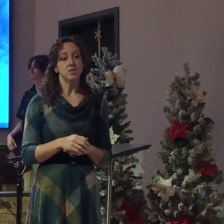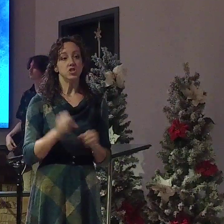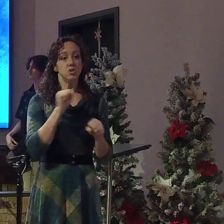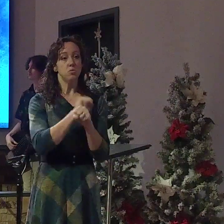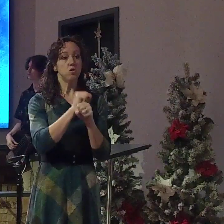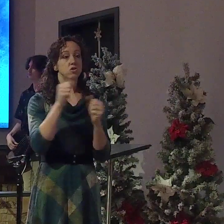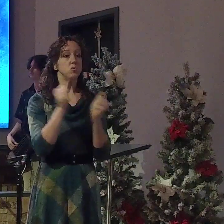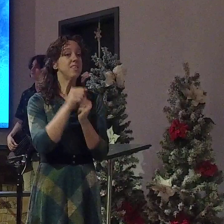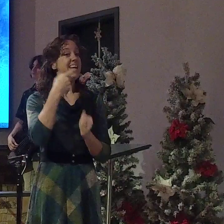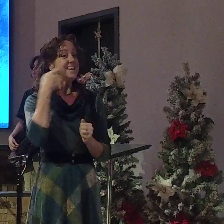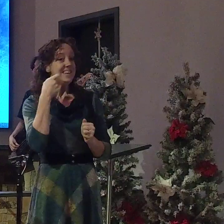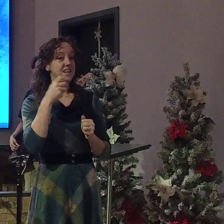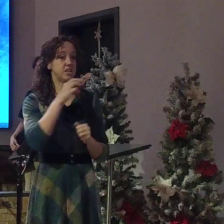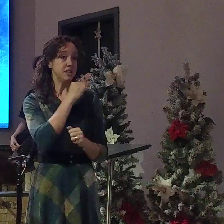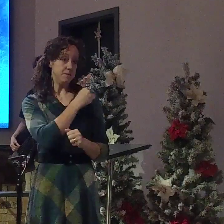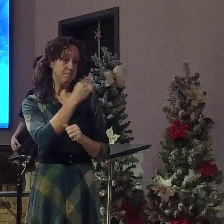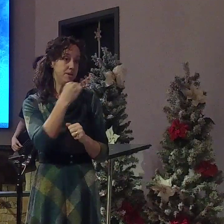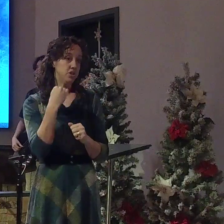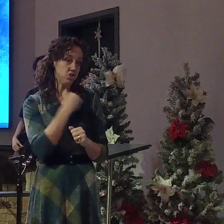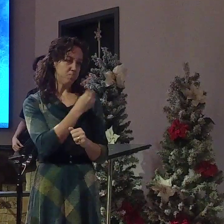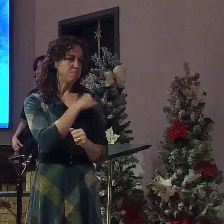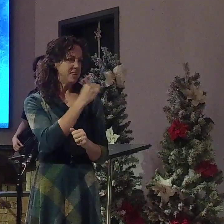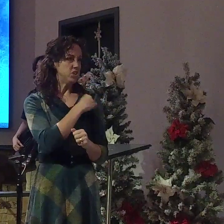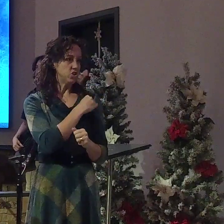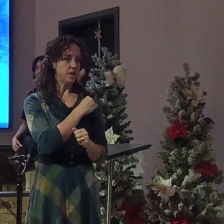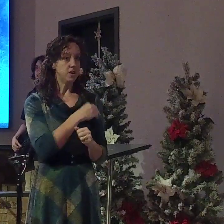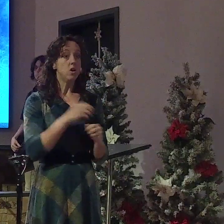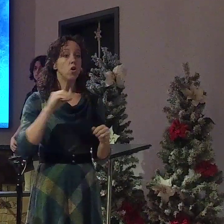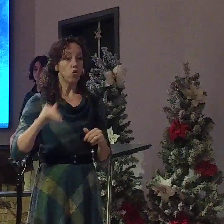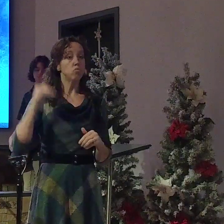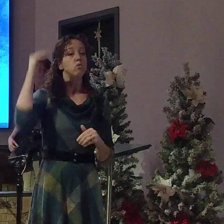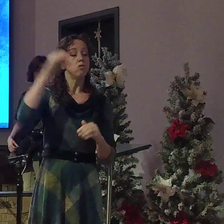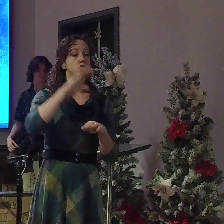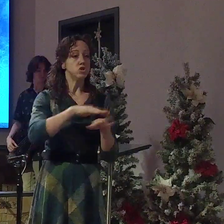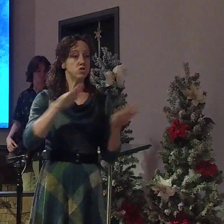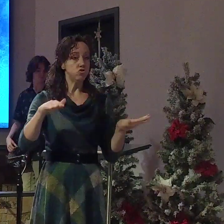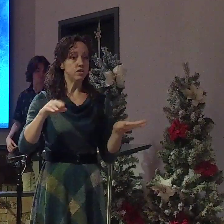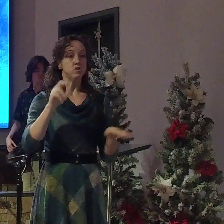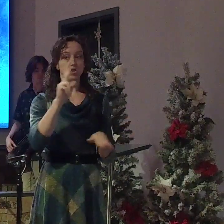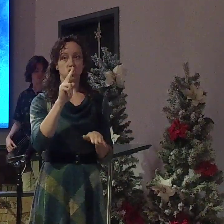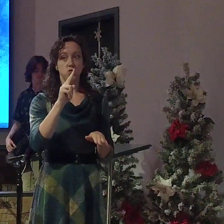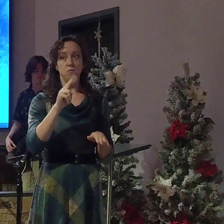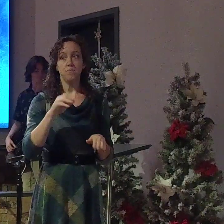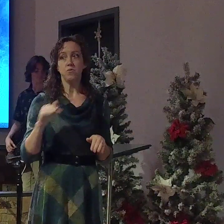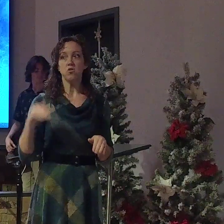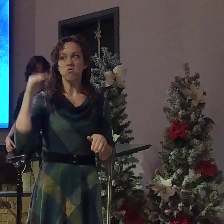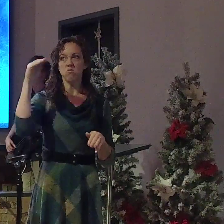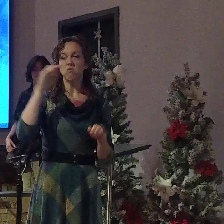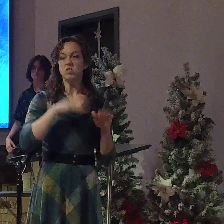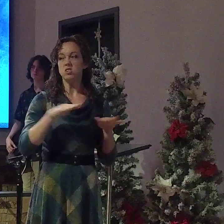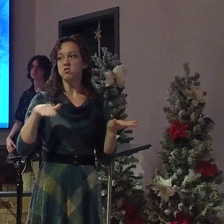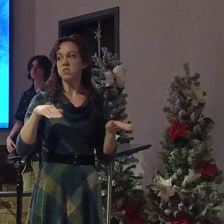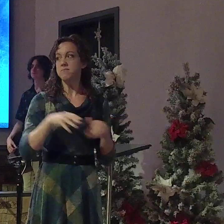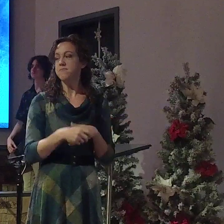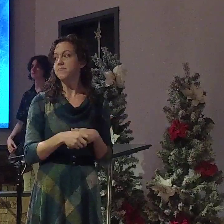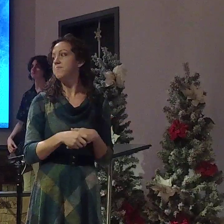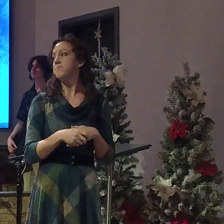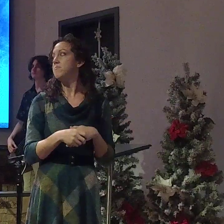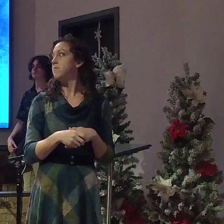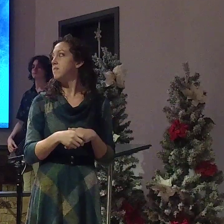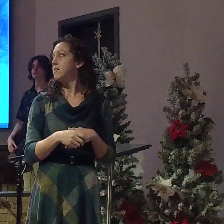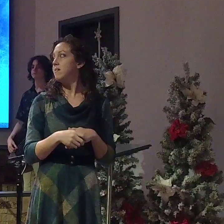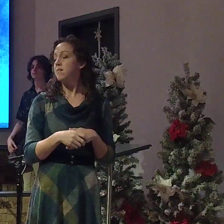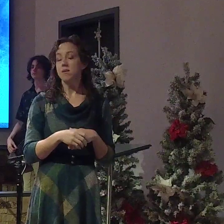that goes on here, all of that. There, we have a team of individuals who, they do a fantastic job as rarely notice them, which means they're doing